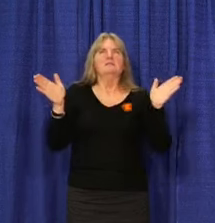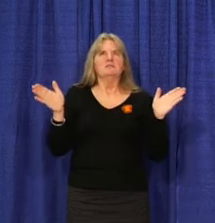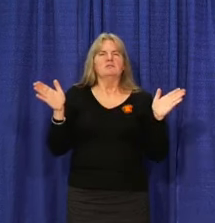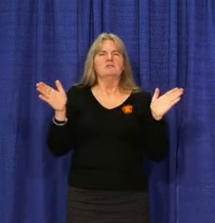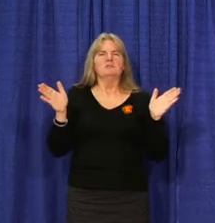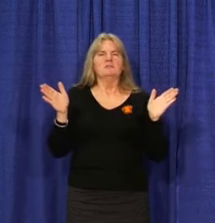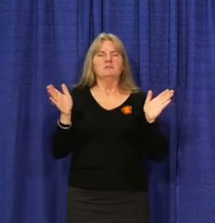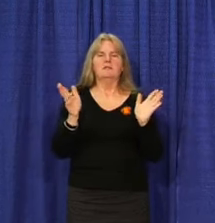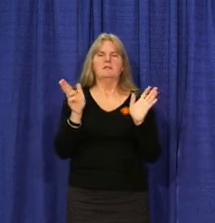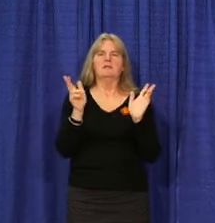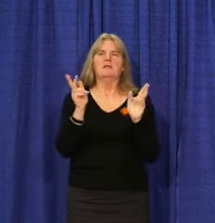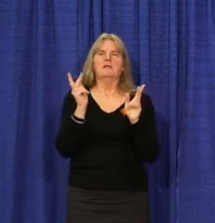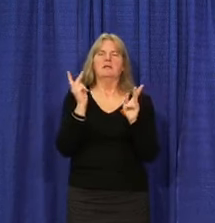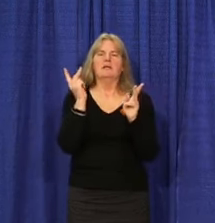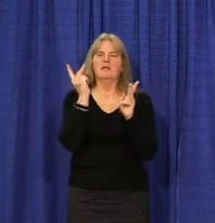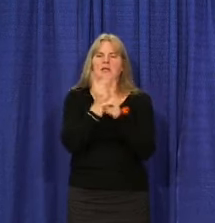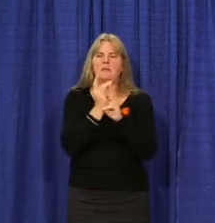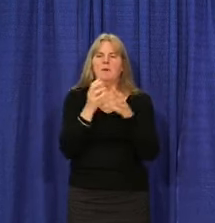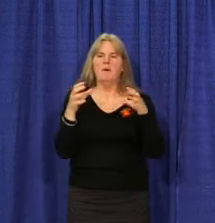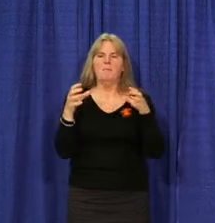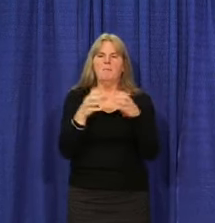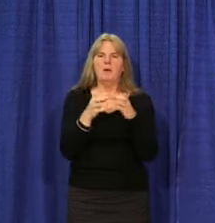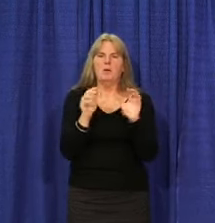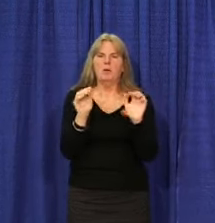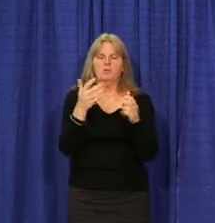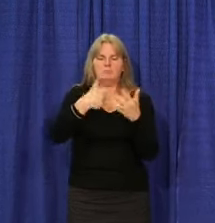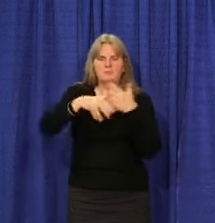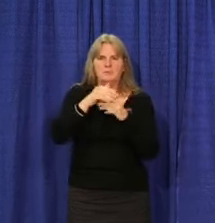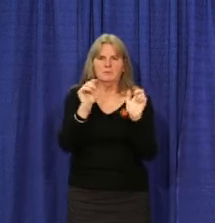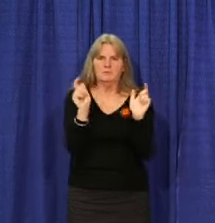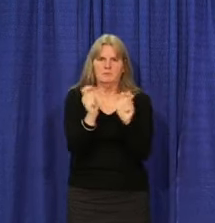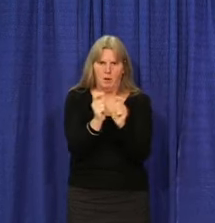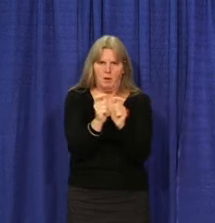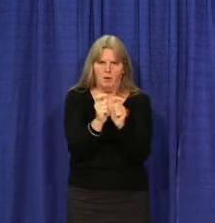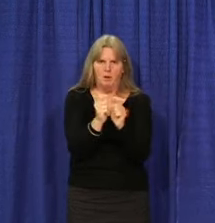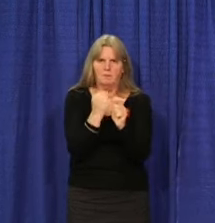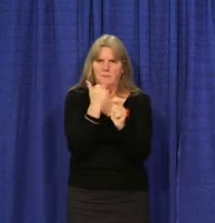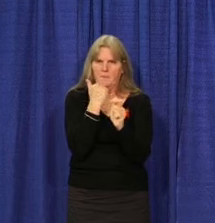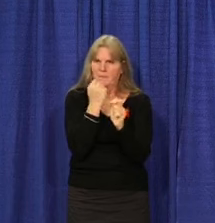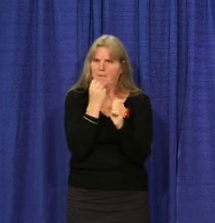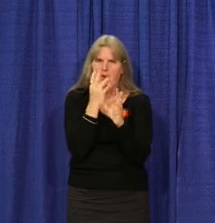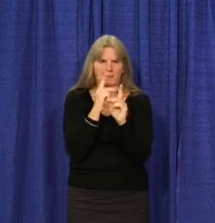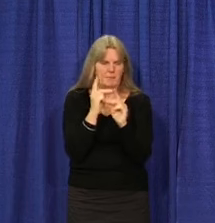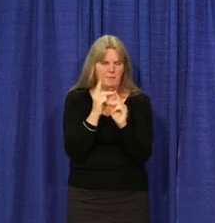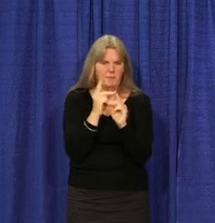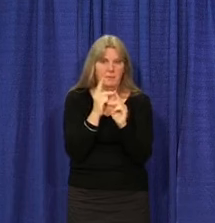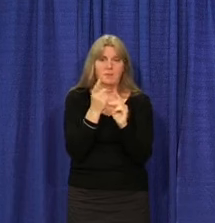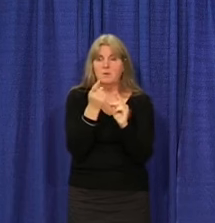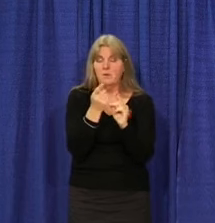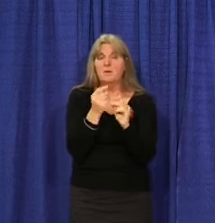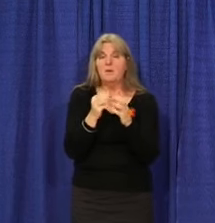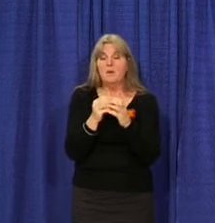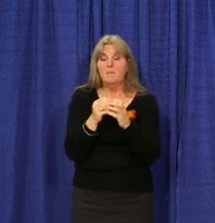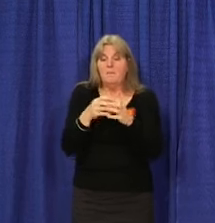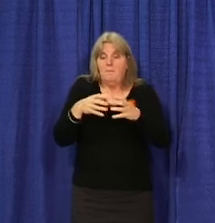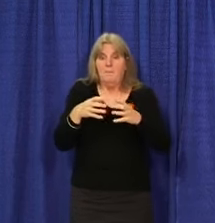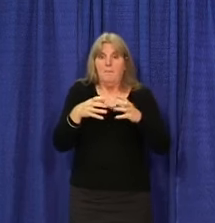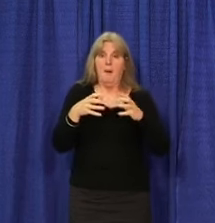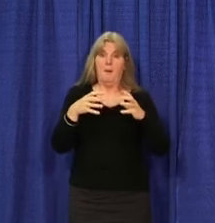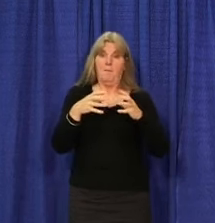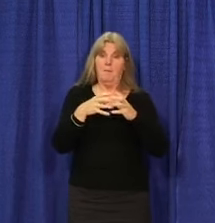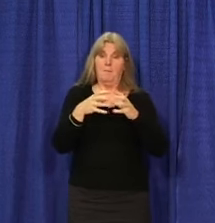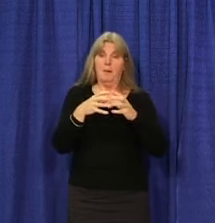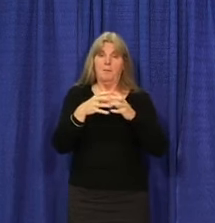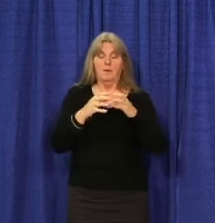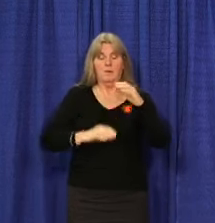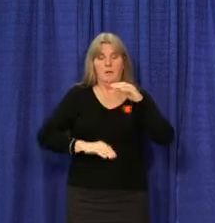is keep our social groups small and intimate. We do suggest that people can enlarge bubbles, of